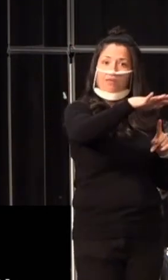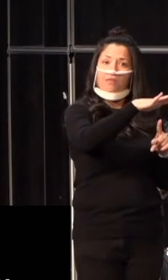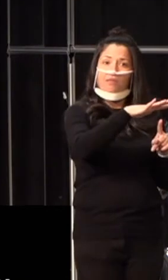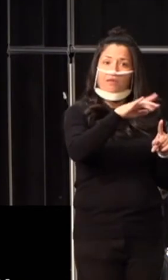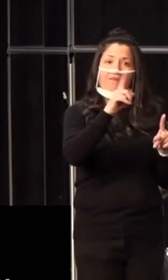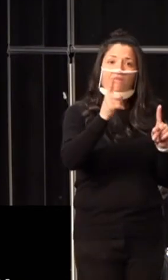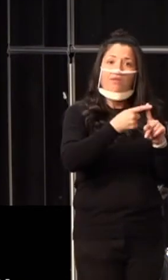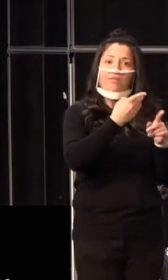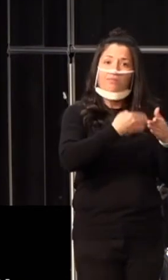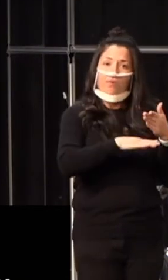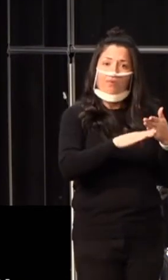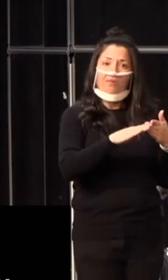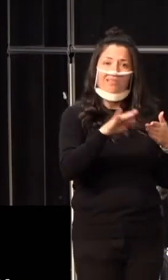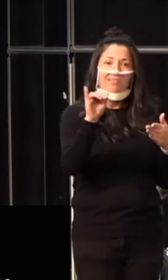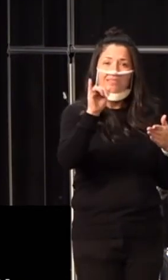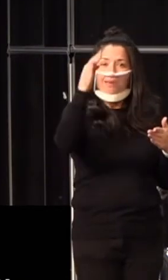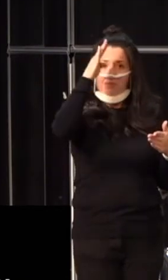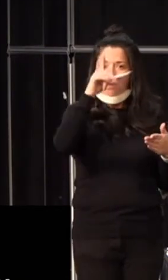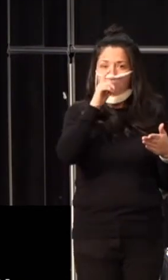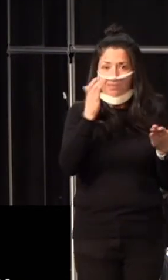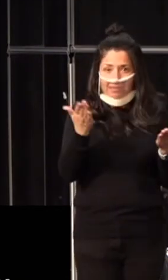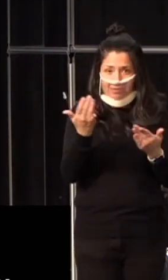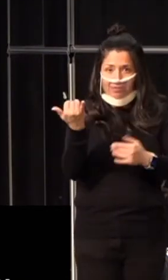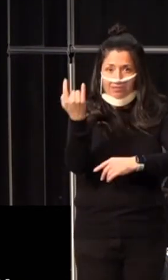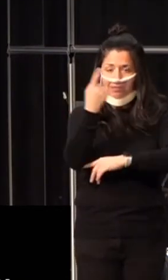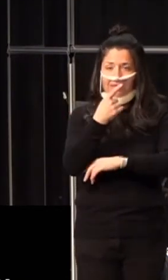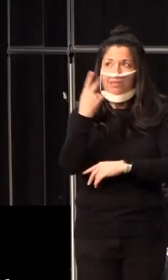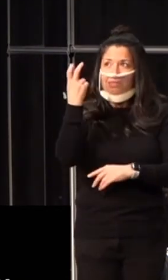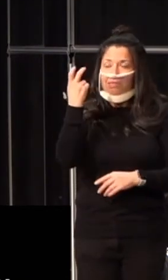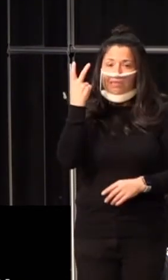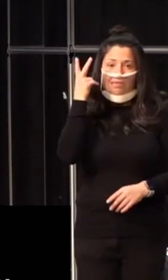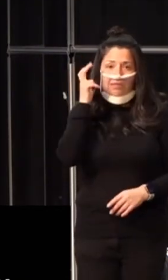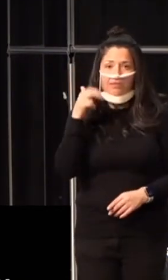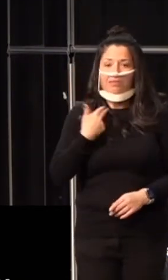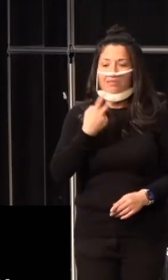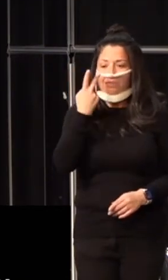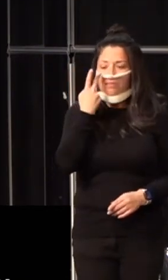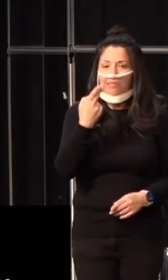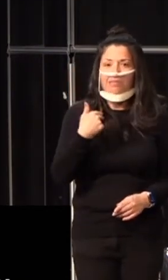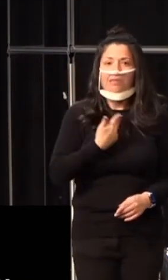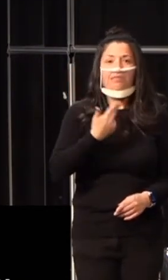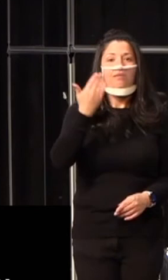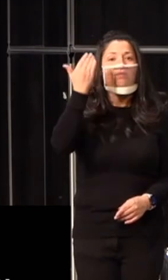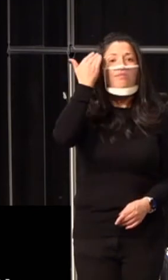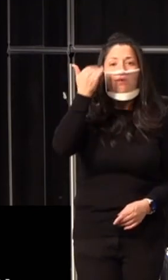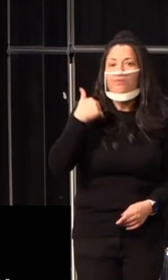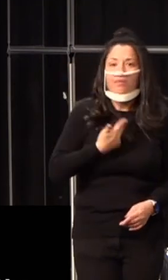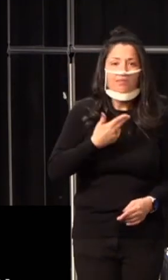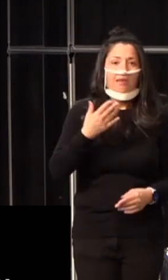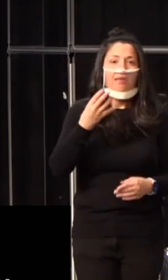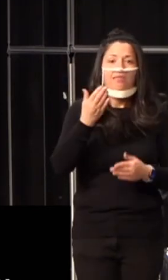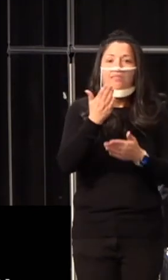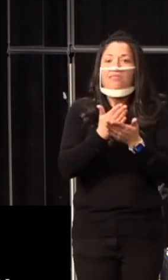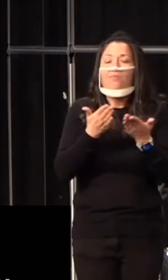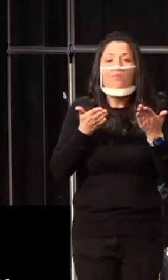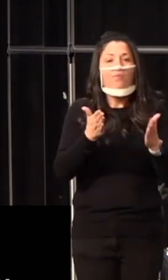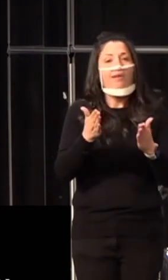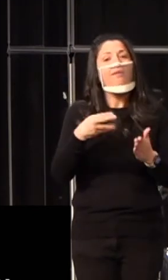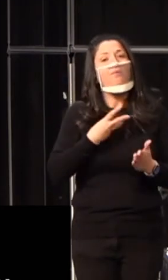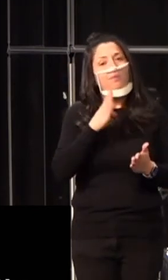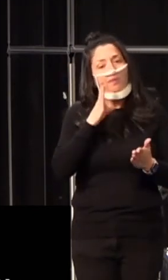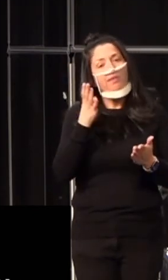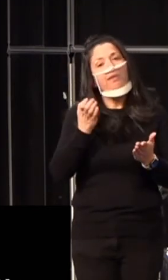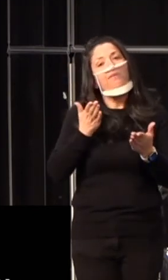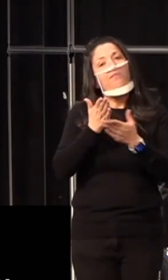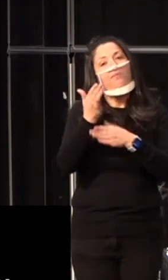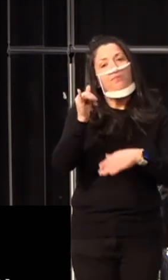that hears us, he sees us, he knows us, and somehow, some way, we're going to get through it. Maybe not in this life,